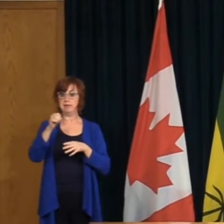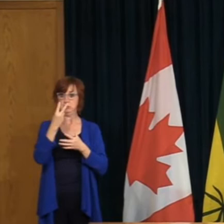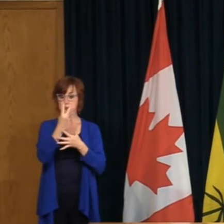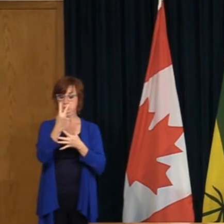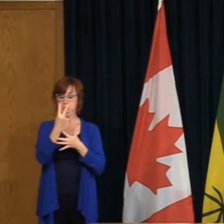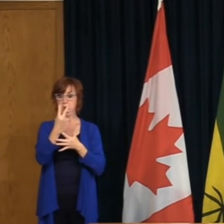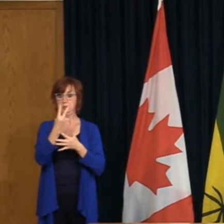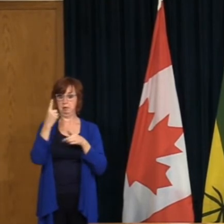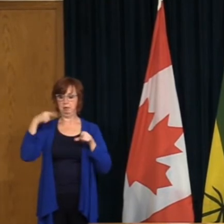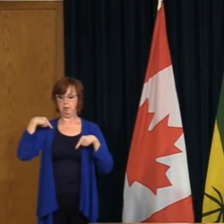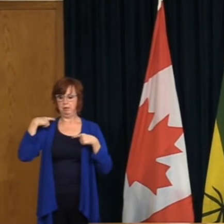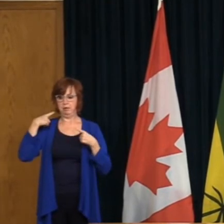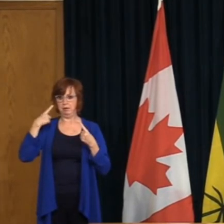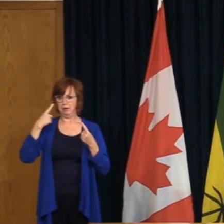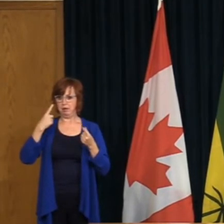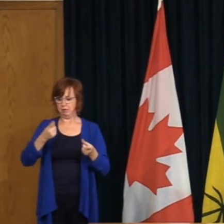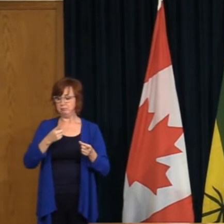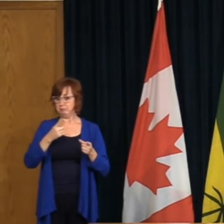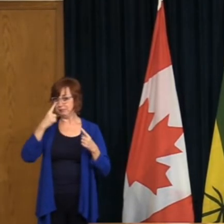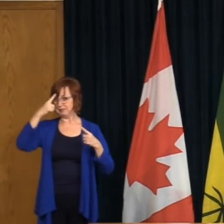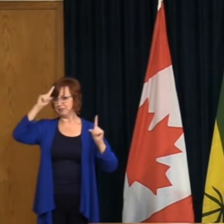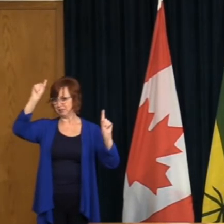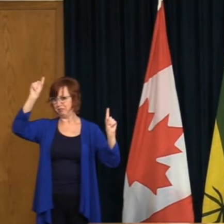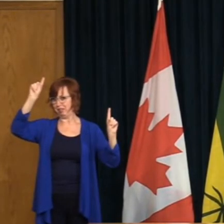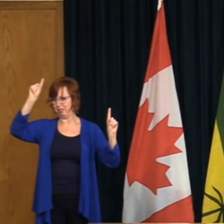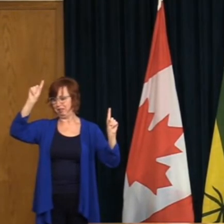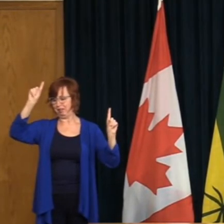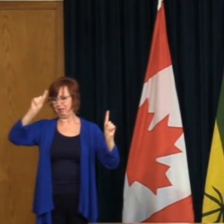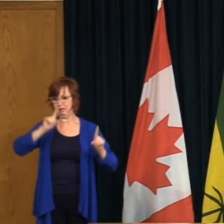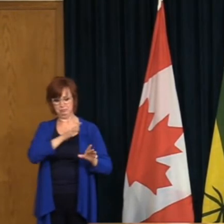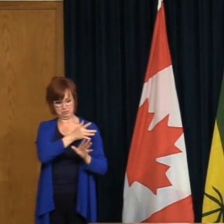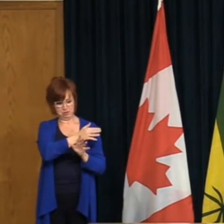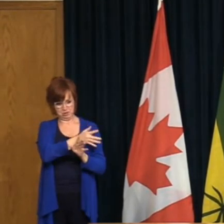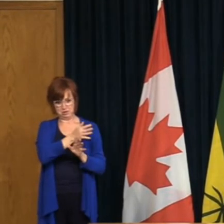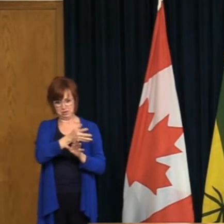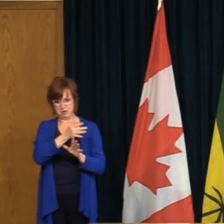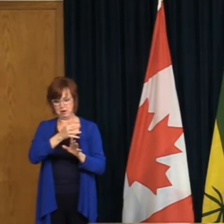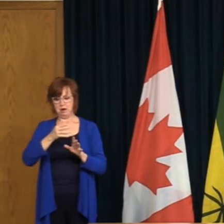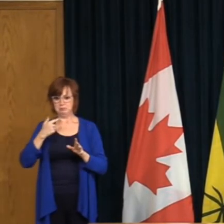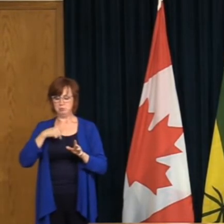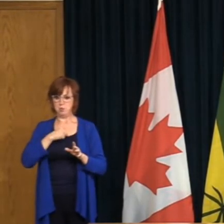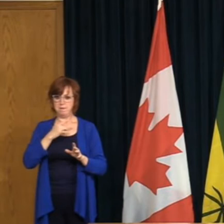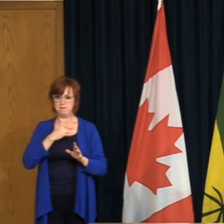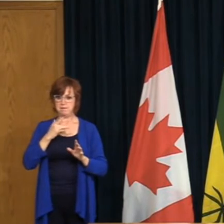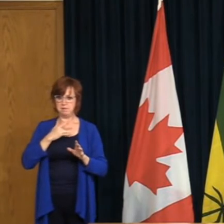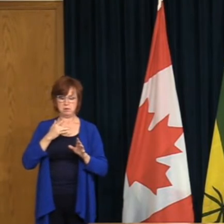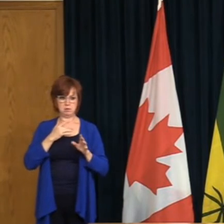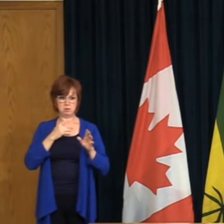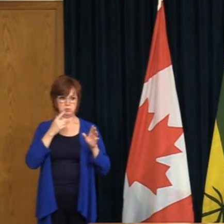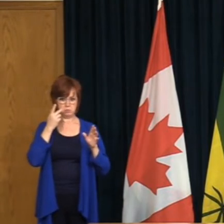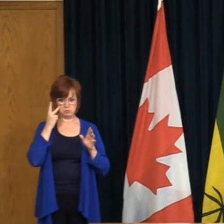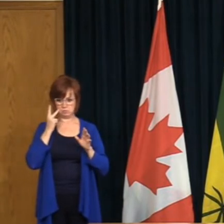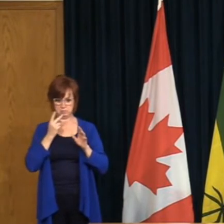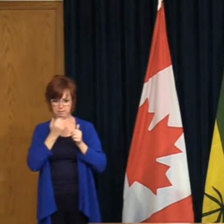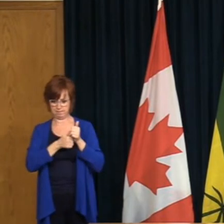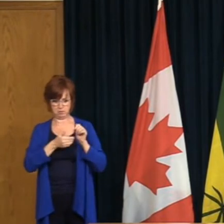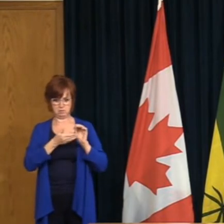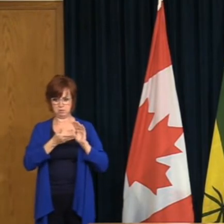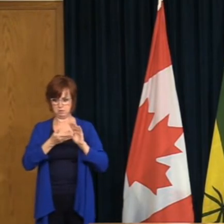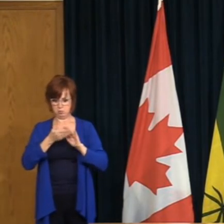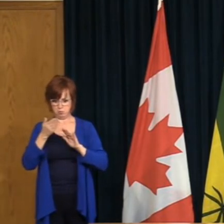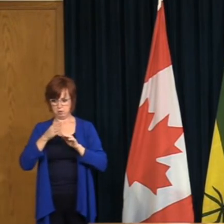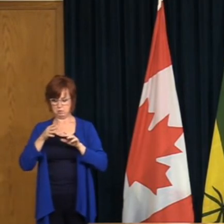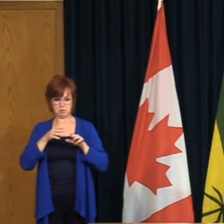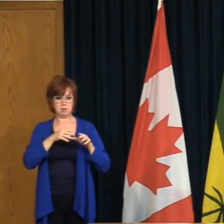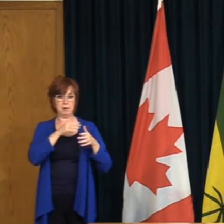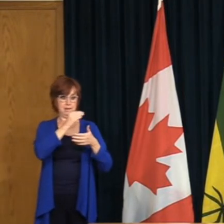that's primarily because of all the lessons learned when essential services were continuing to operate and when Phase 1 reopened.